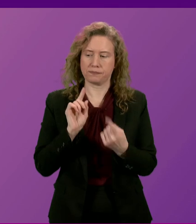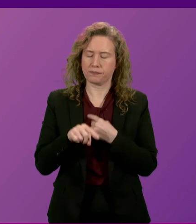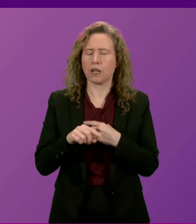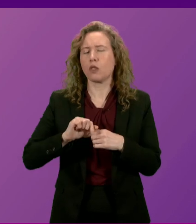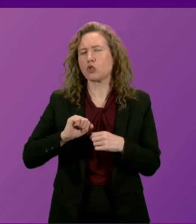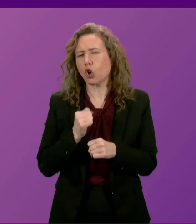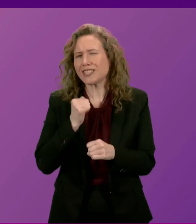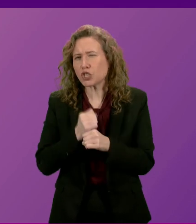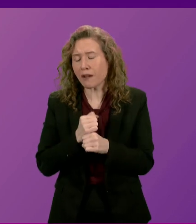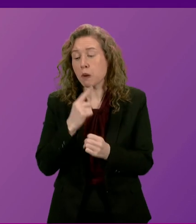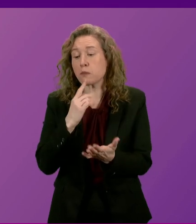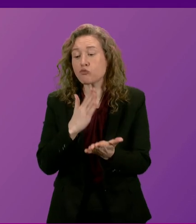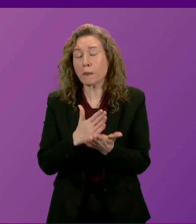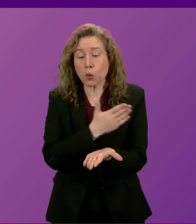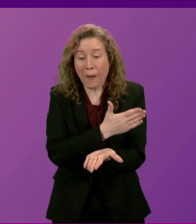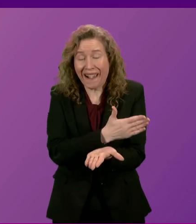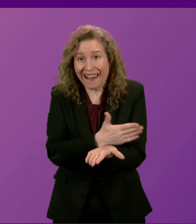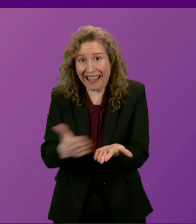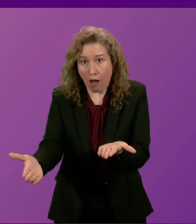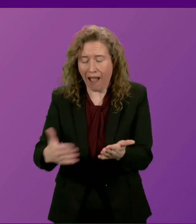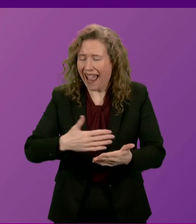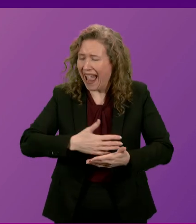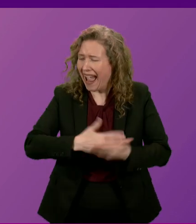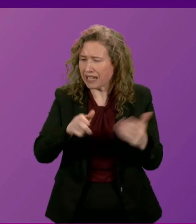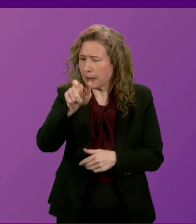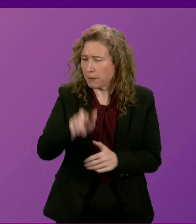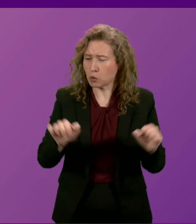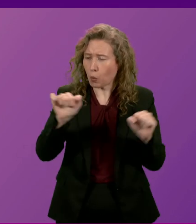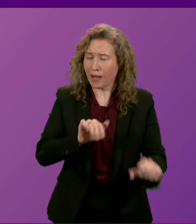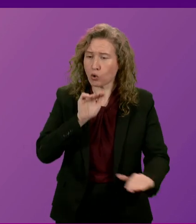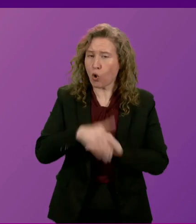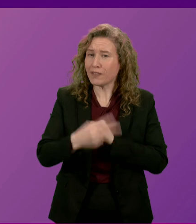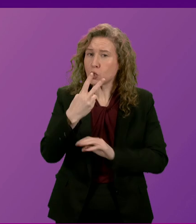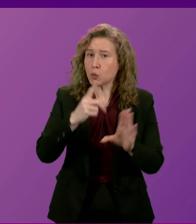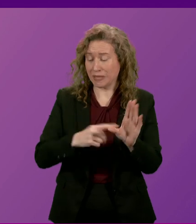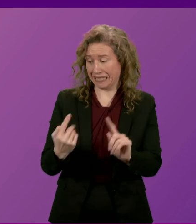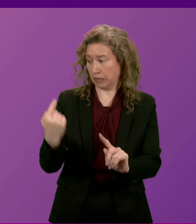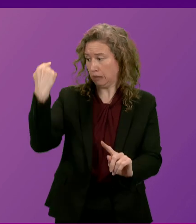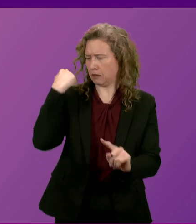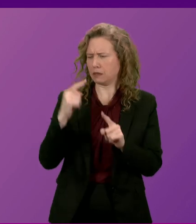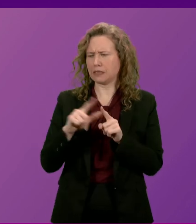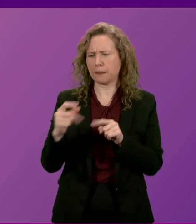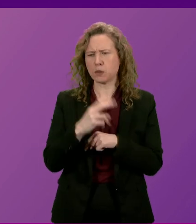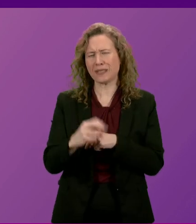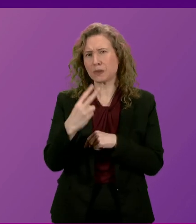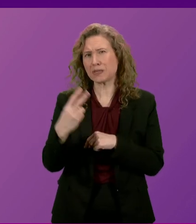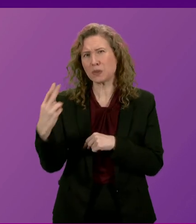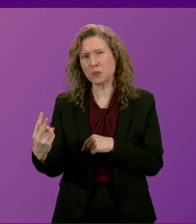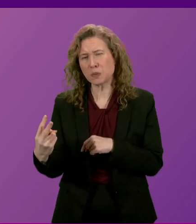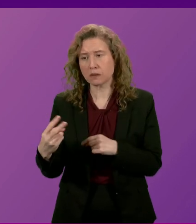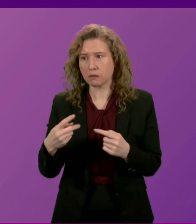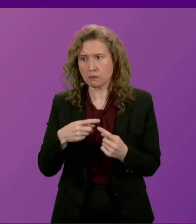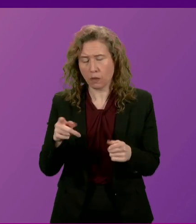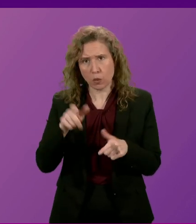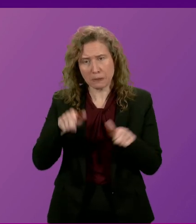promised to clear all waits of over 2 years by September 2022, and people right now